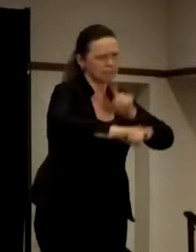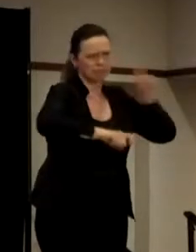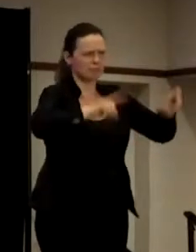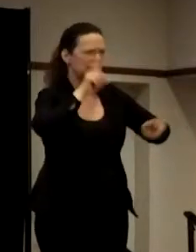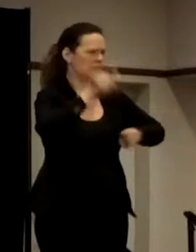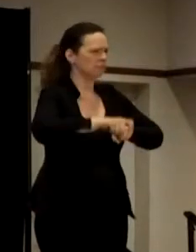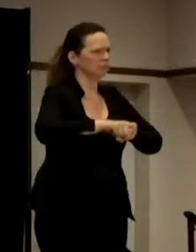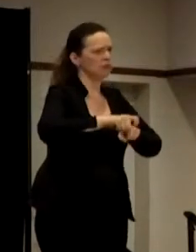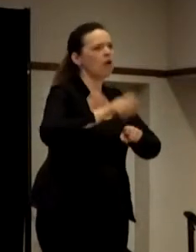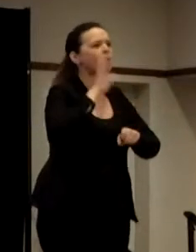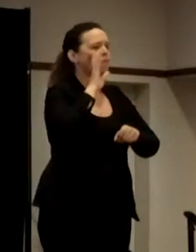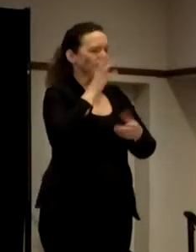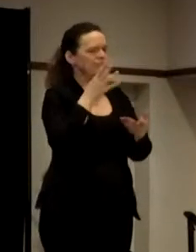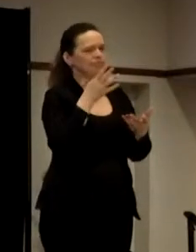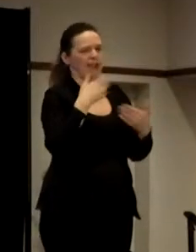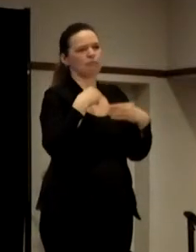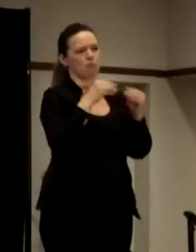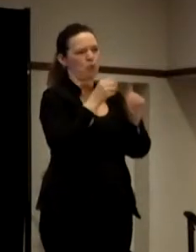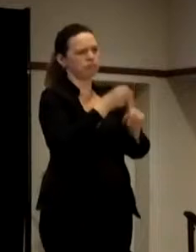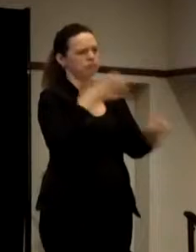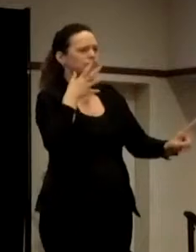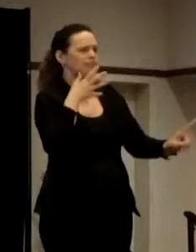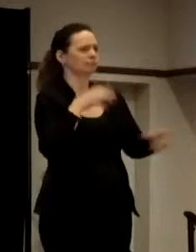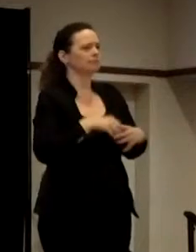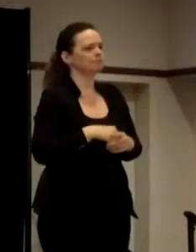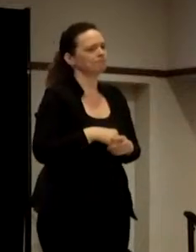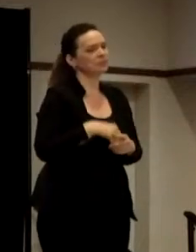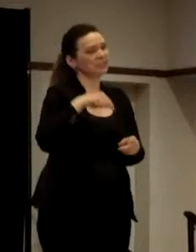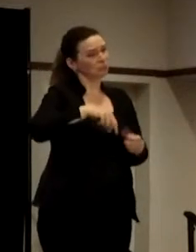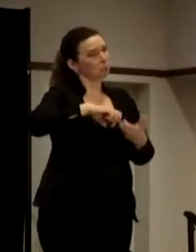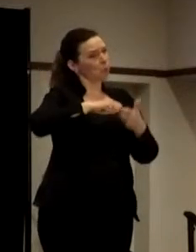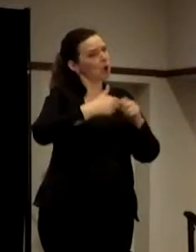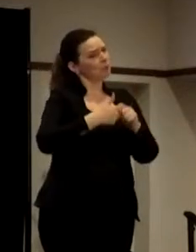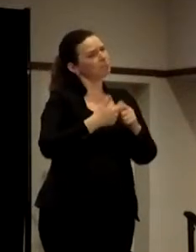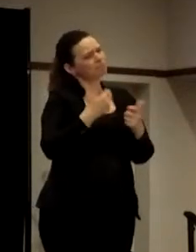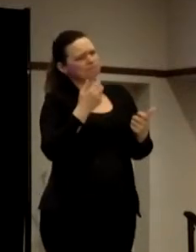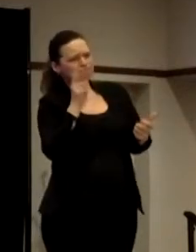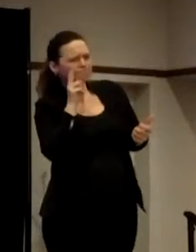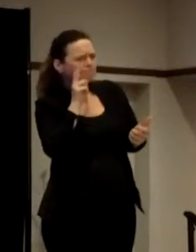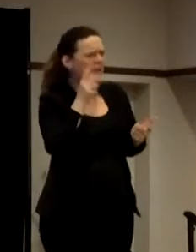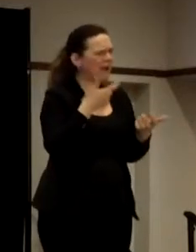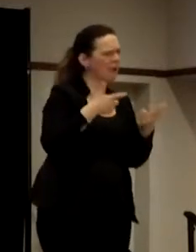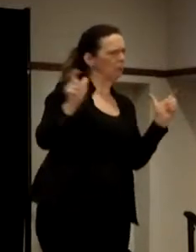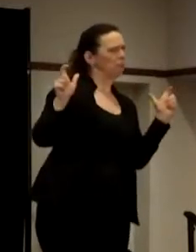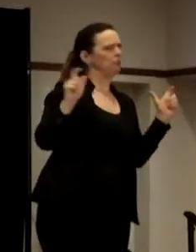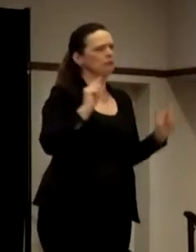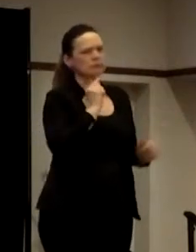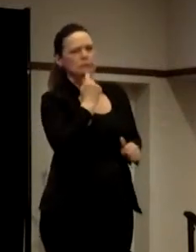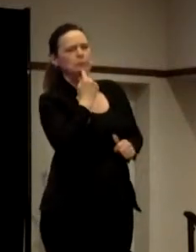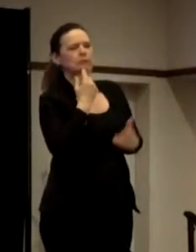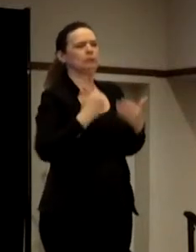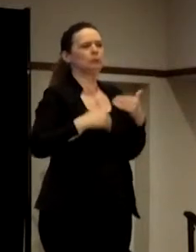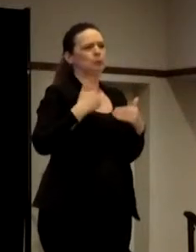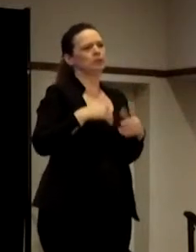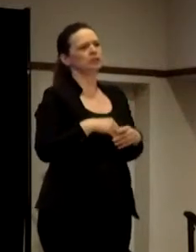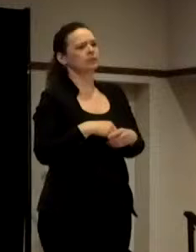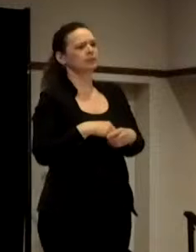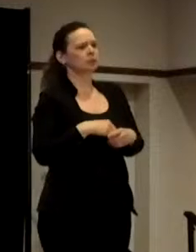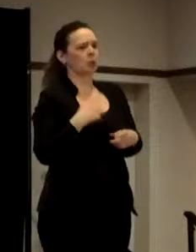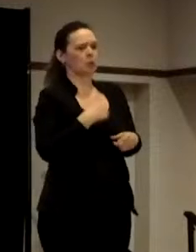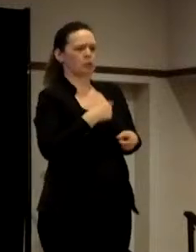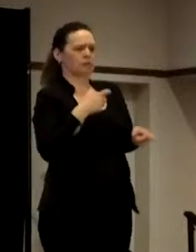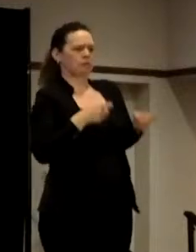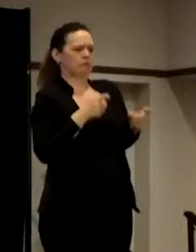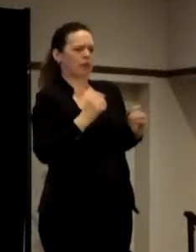on how big the problem is, and certainly we'll make some final touches on that. But